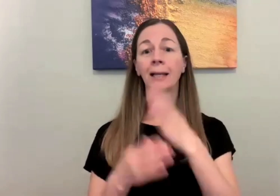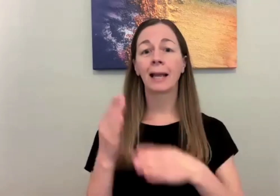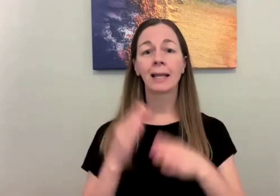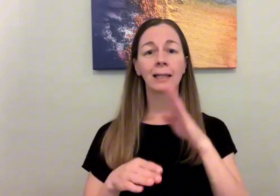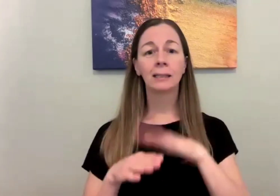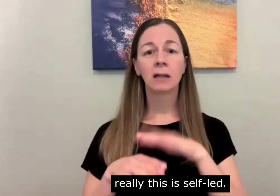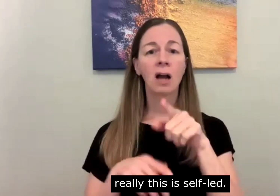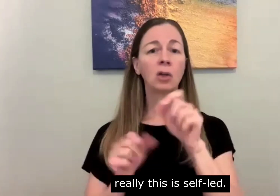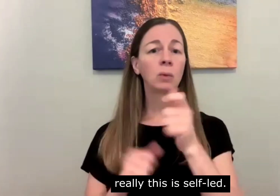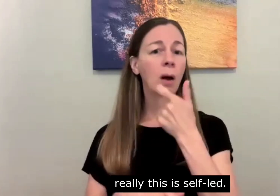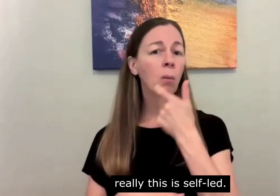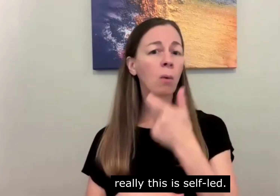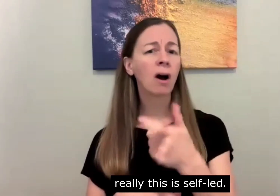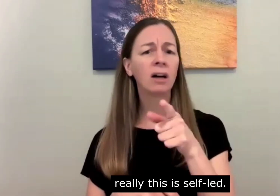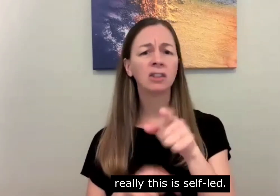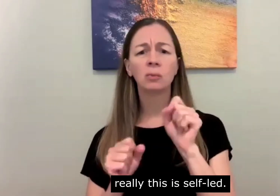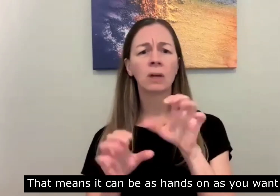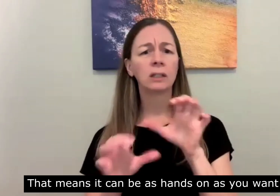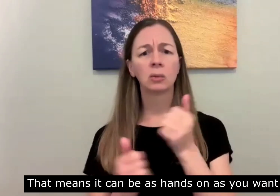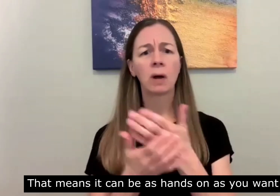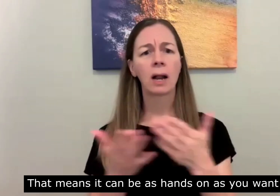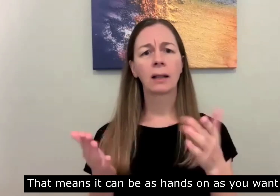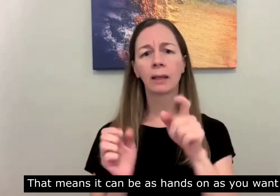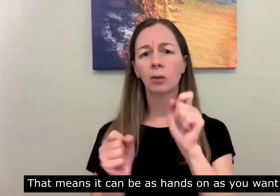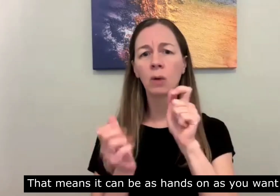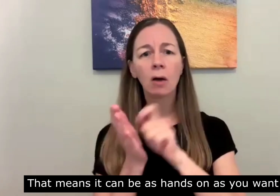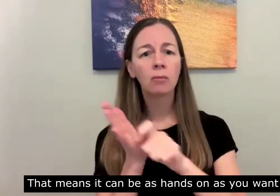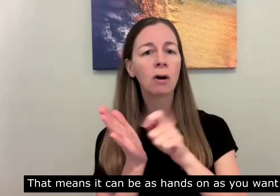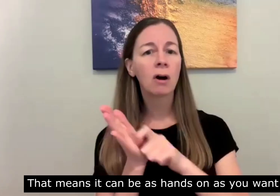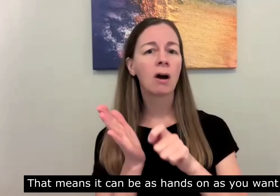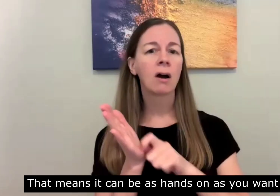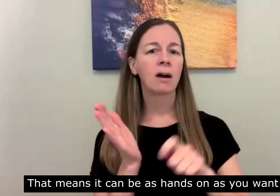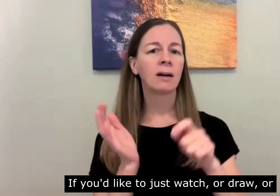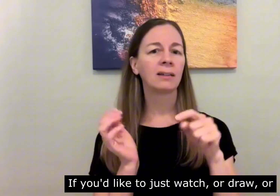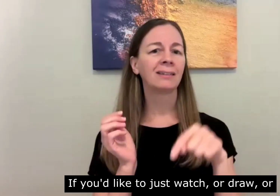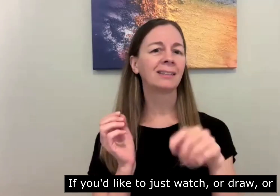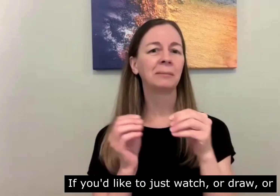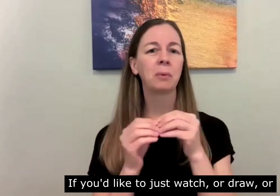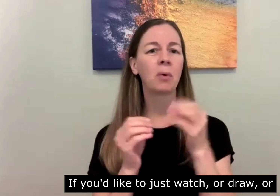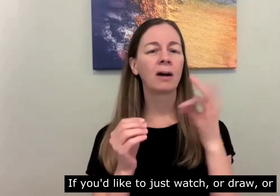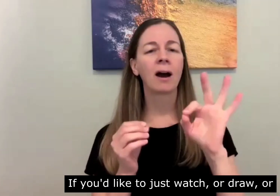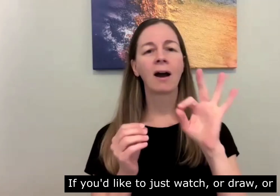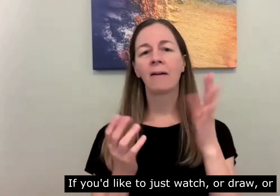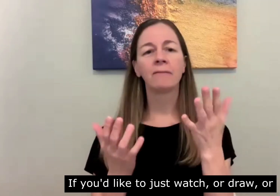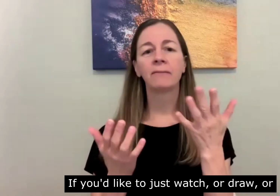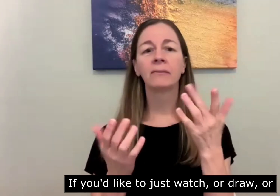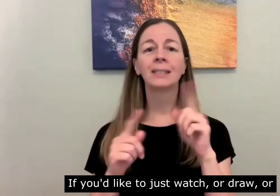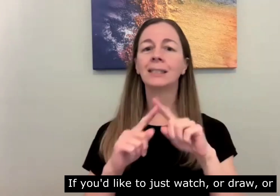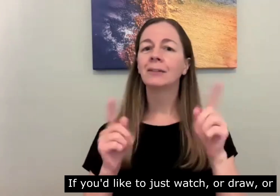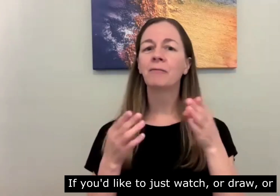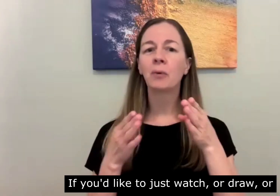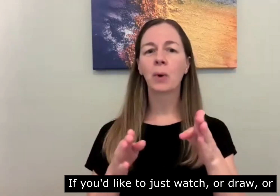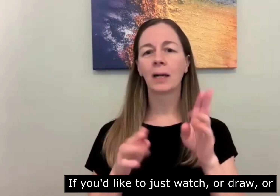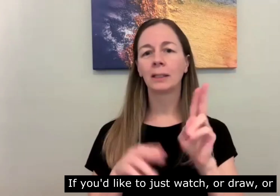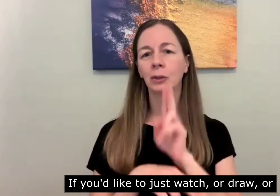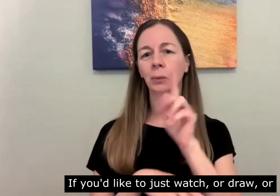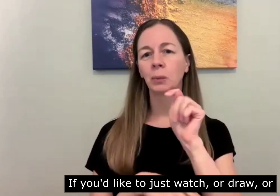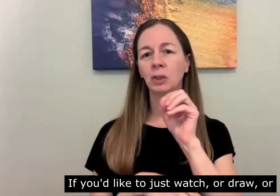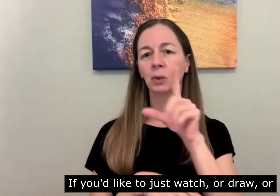really, this is self-led. That means it can be as hands-on as you want to be. If you'd like to just watch or draw, or there's